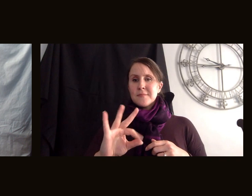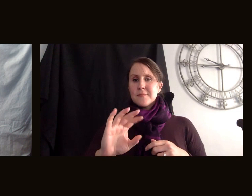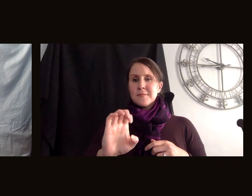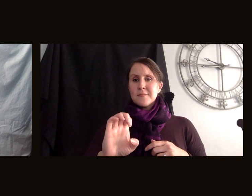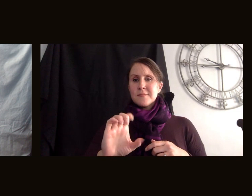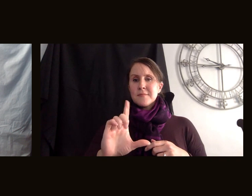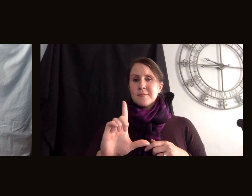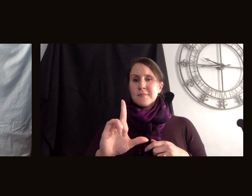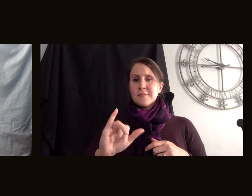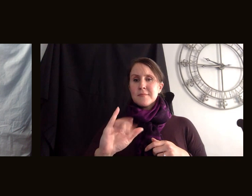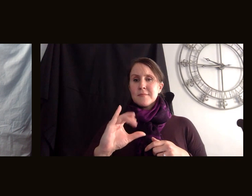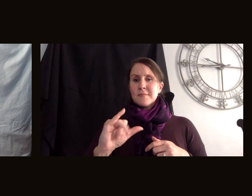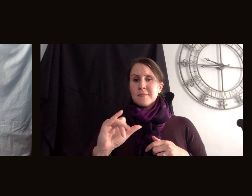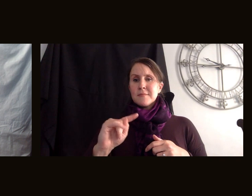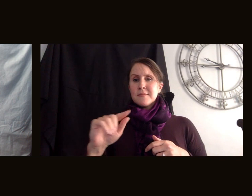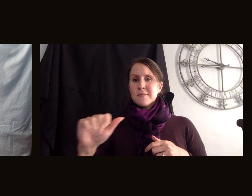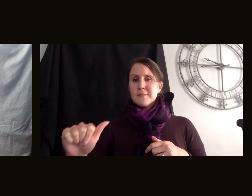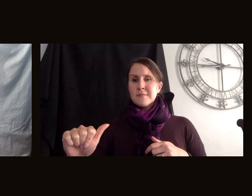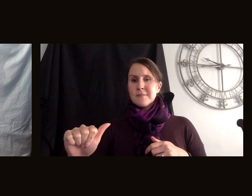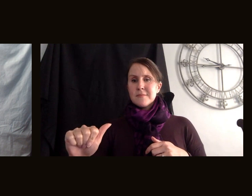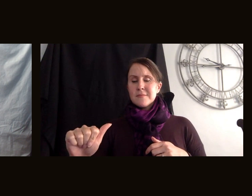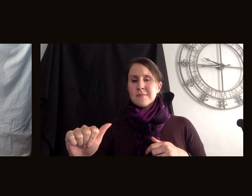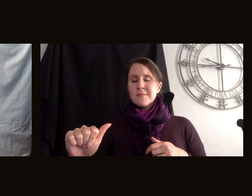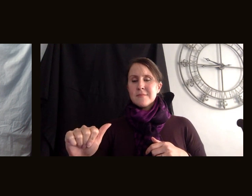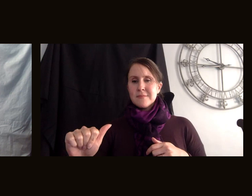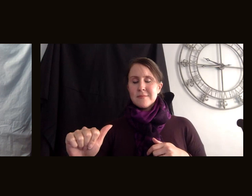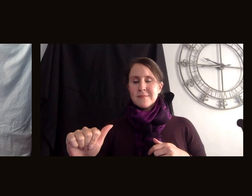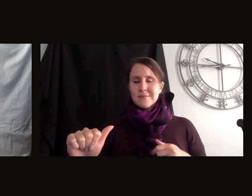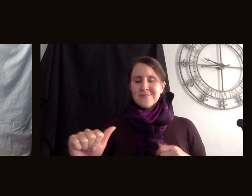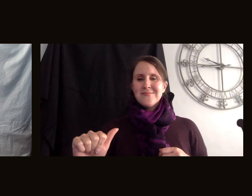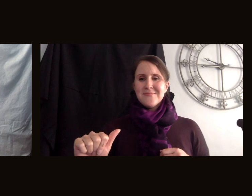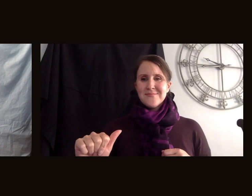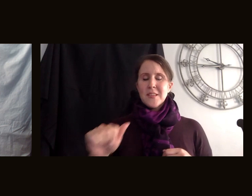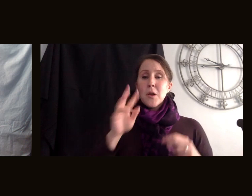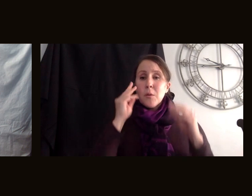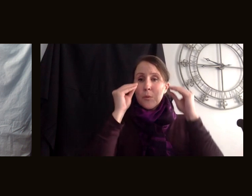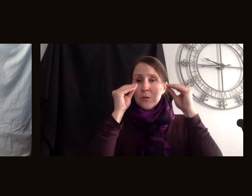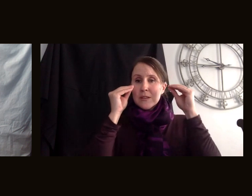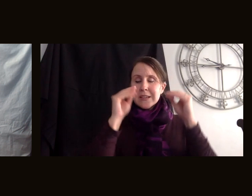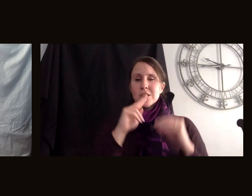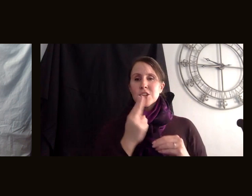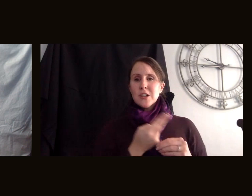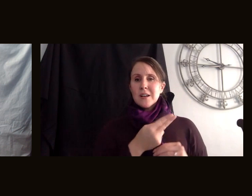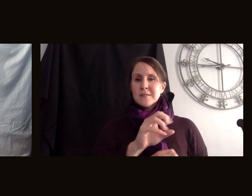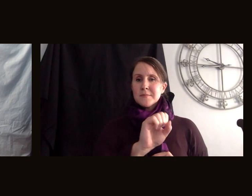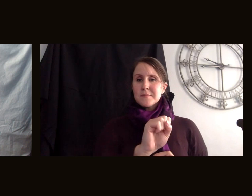Today, we will be having our class taught by Johnny and Felicita.